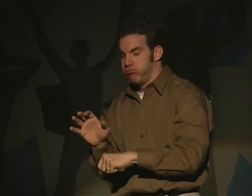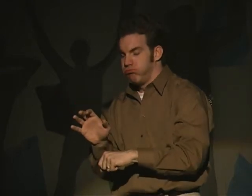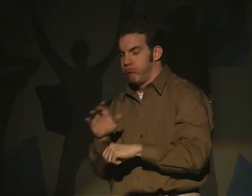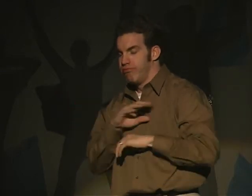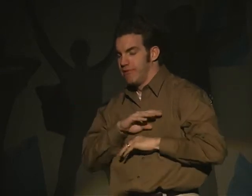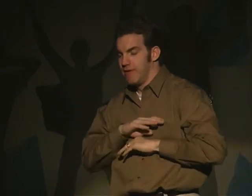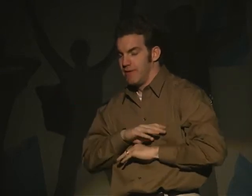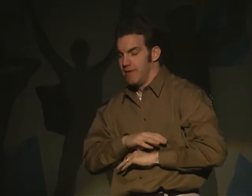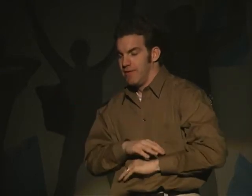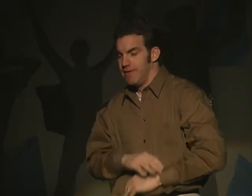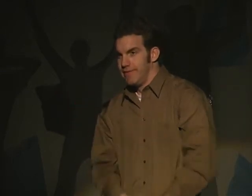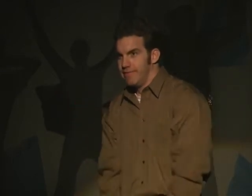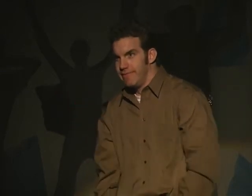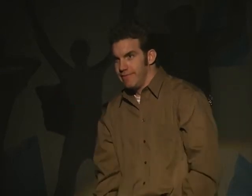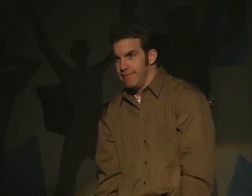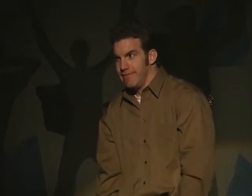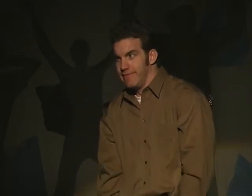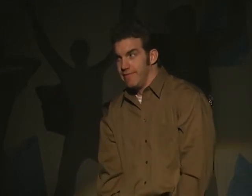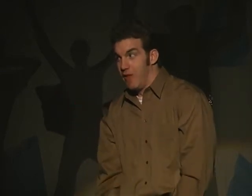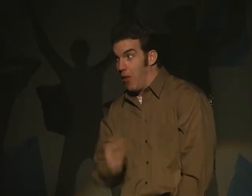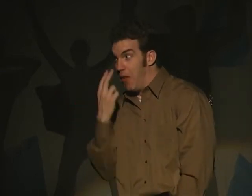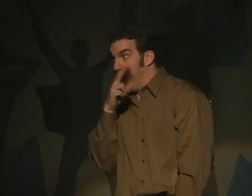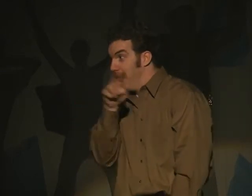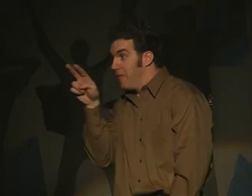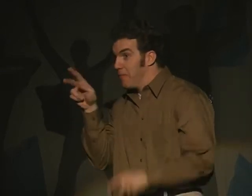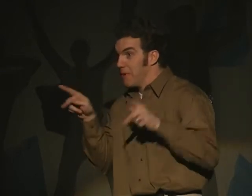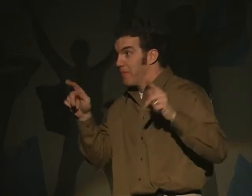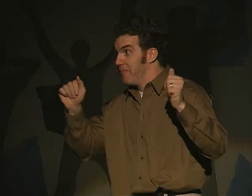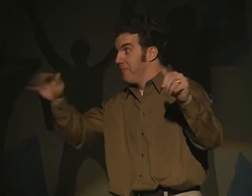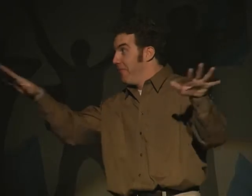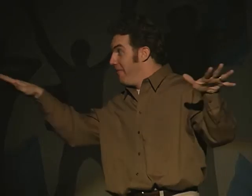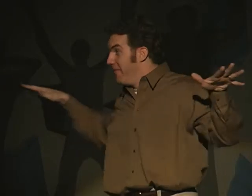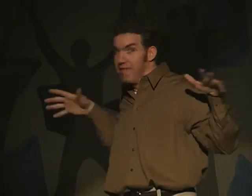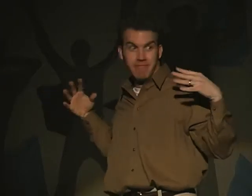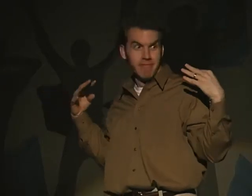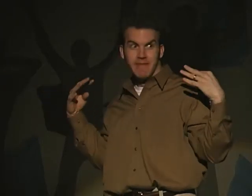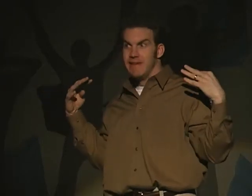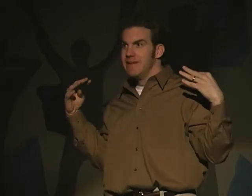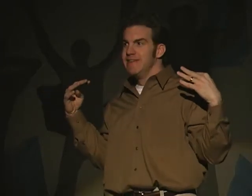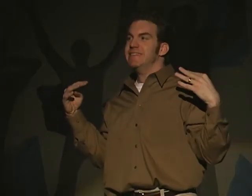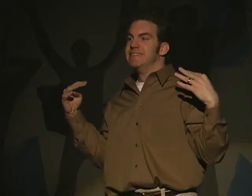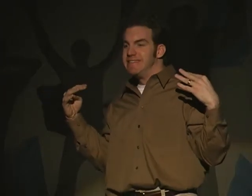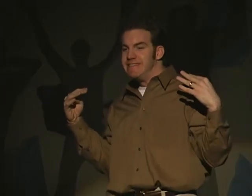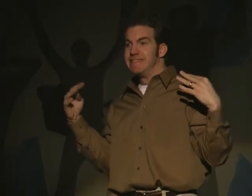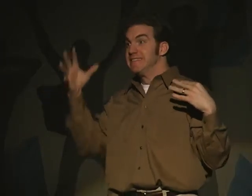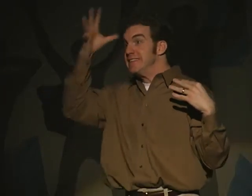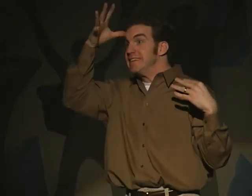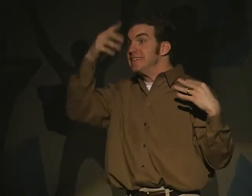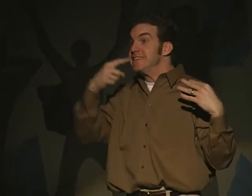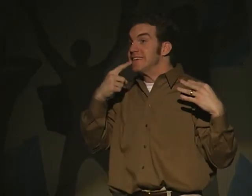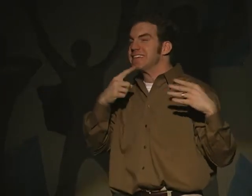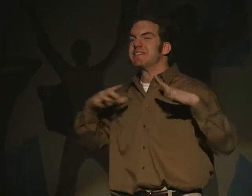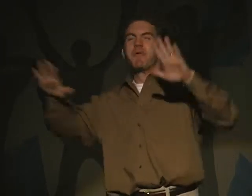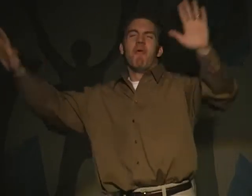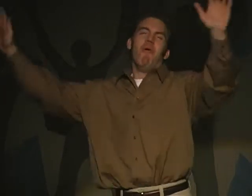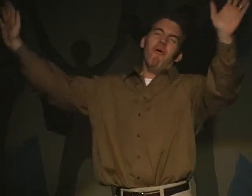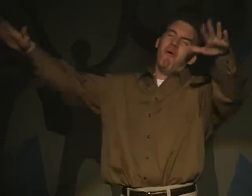turned it off. Whew, boy, that was a relief. As I look around, everybody's staring at me, and my dad